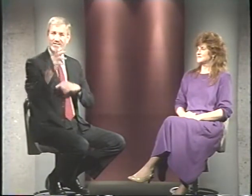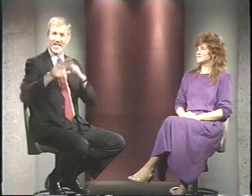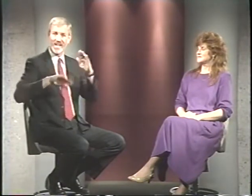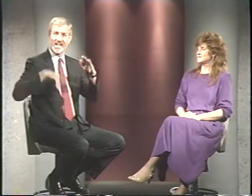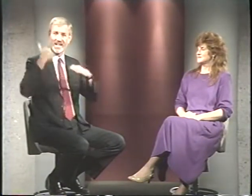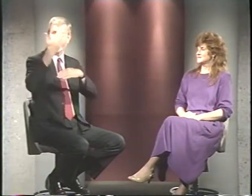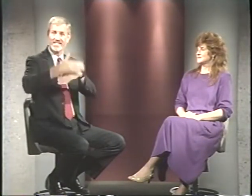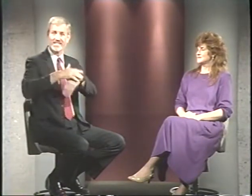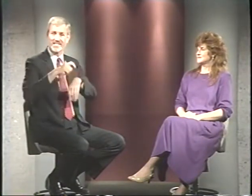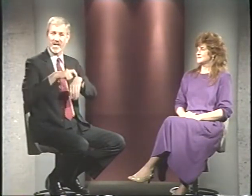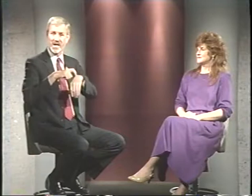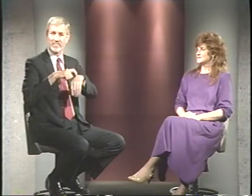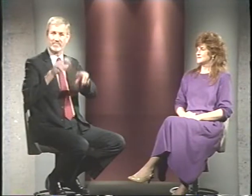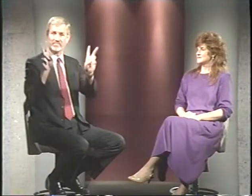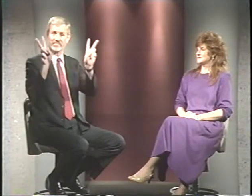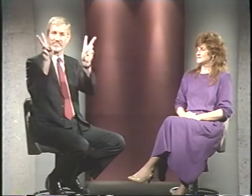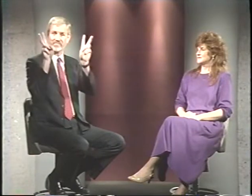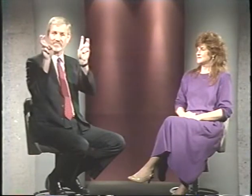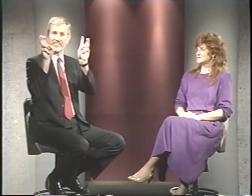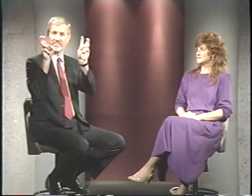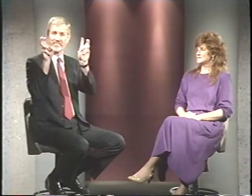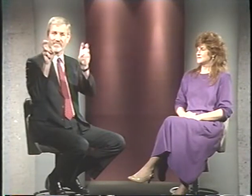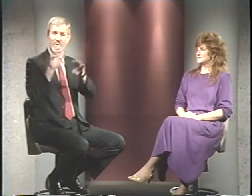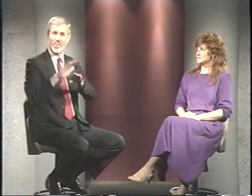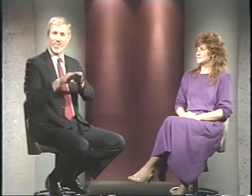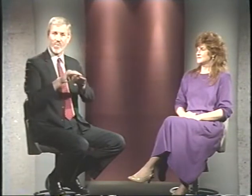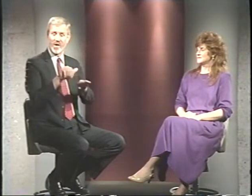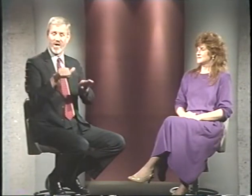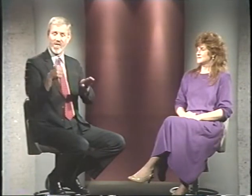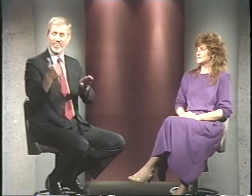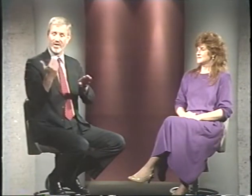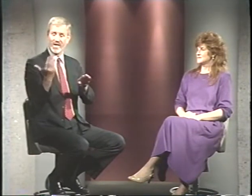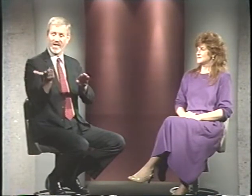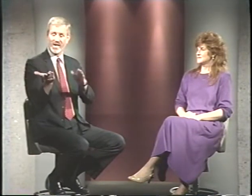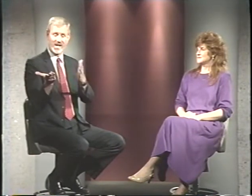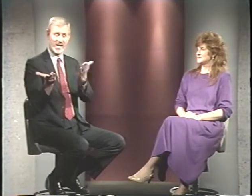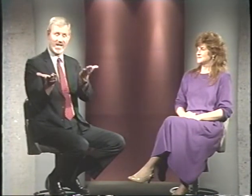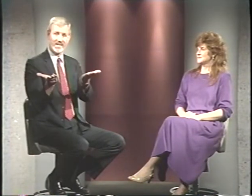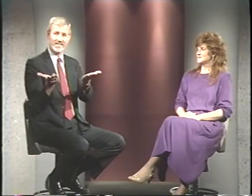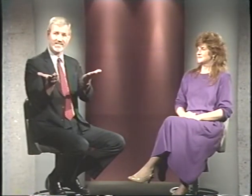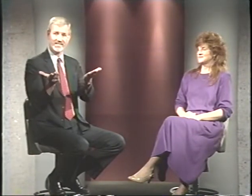See you next time for On the Other Hand.